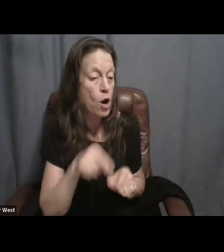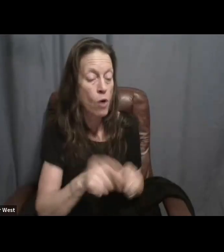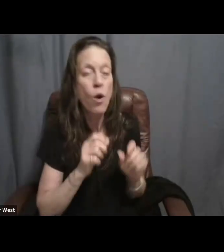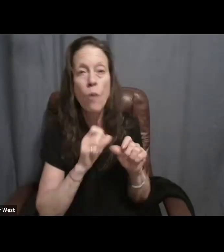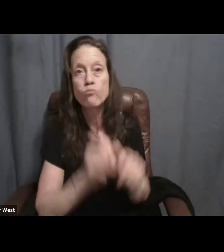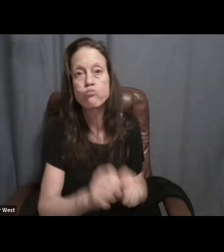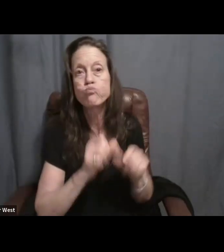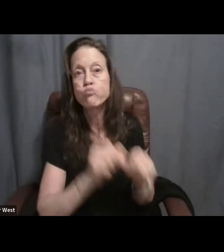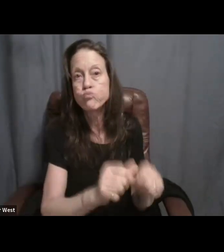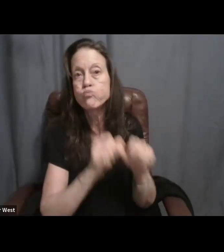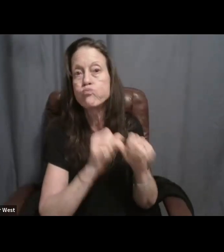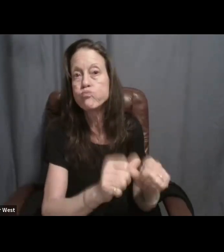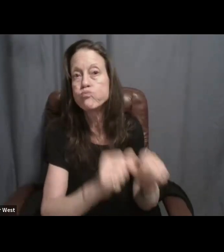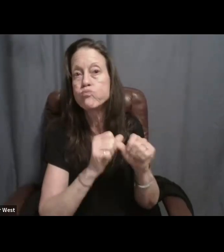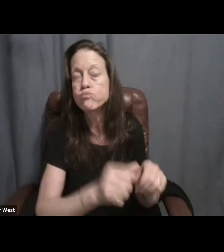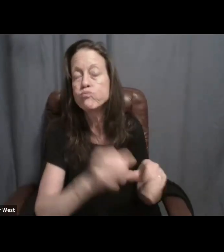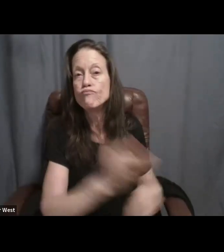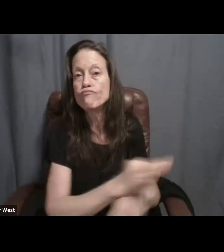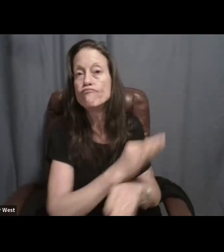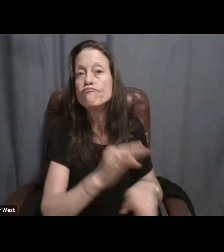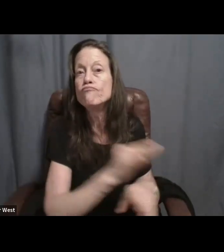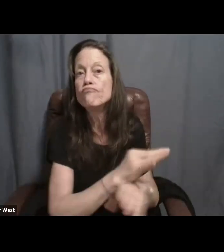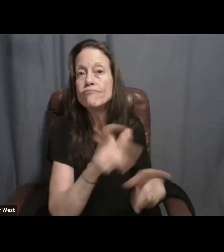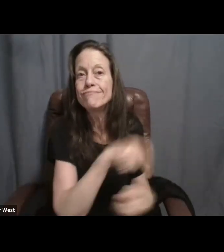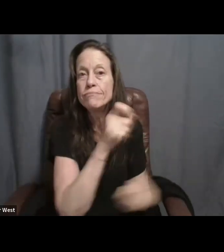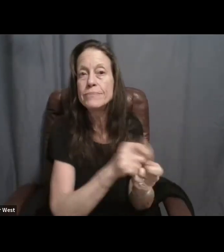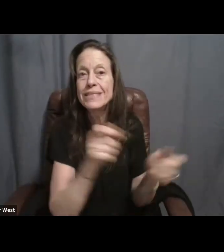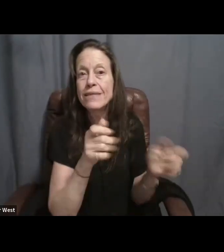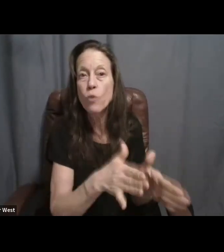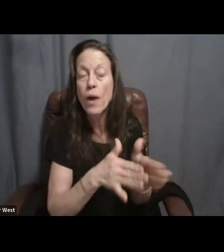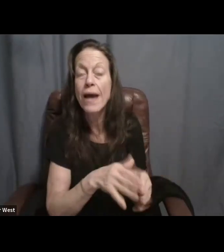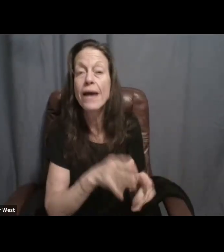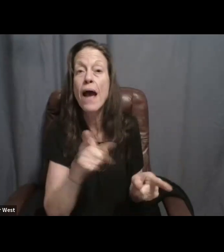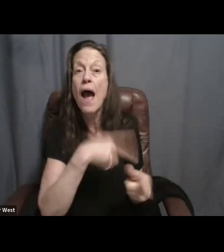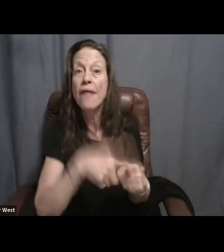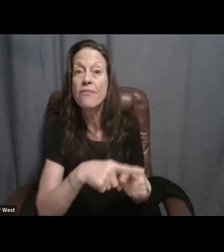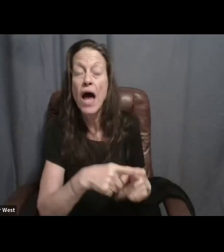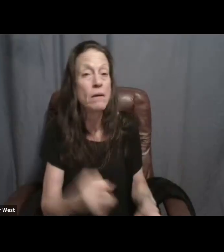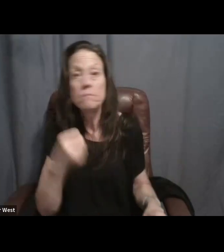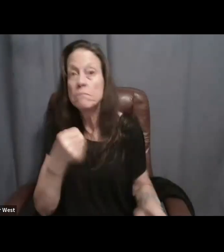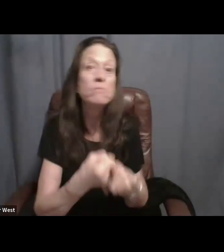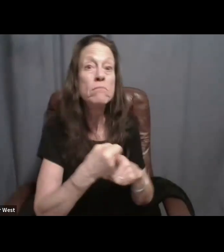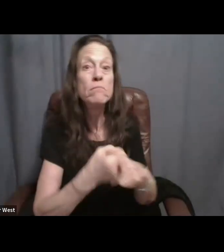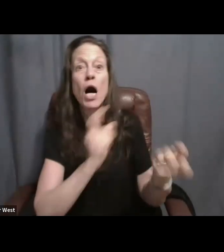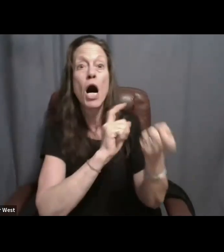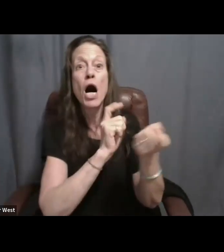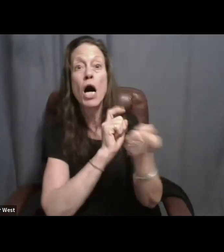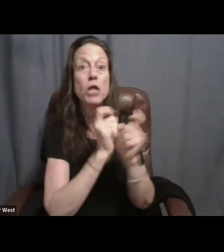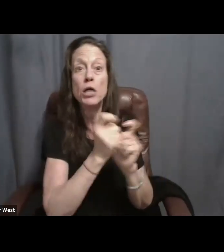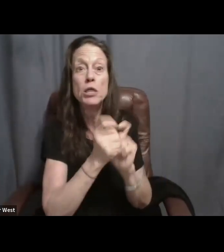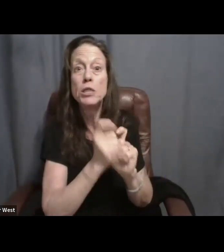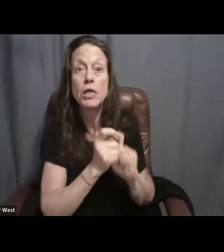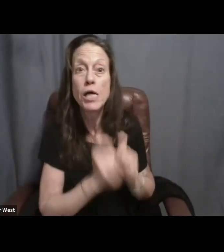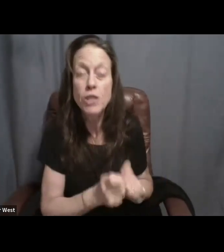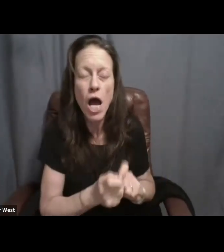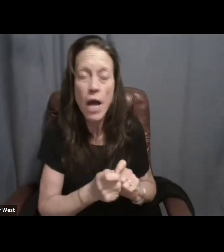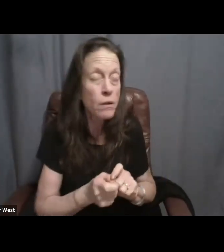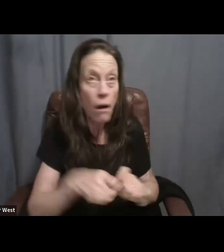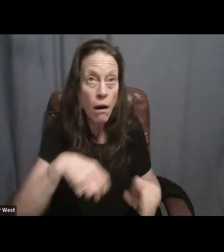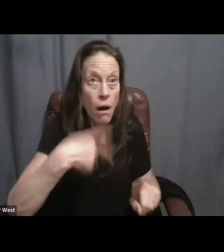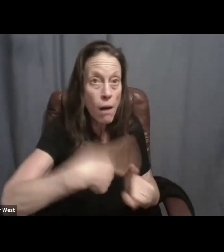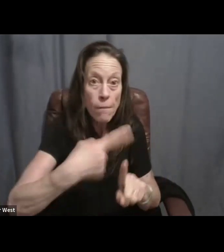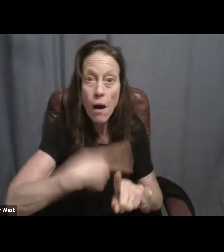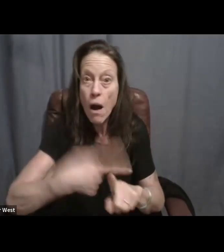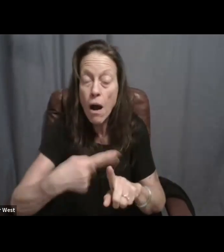certain way. And then there were just a number of changes that the DDA had rolled out suddenly within a matter of months